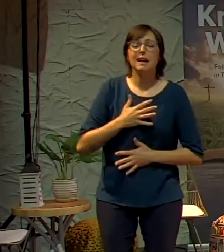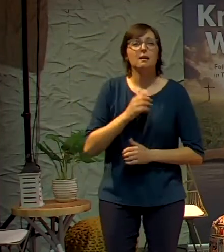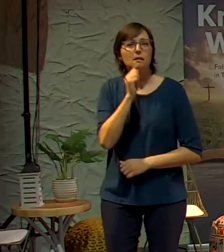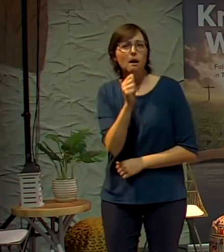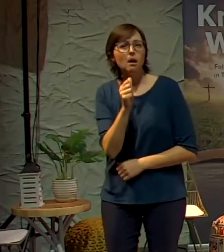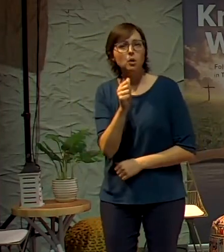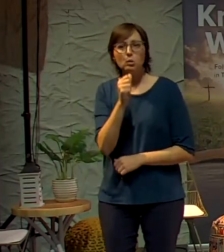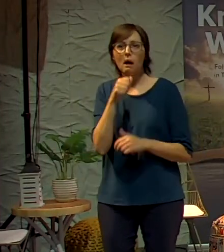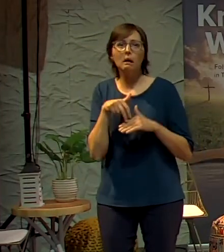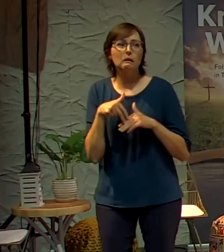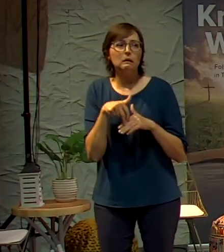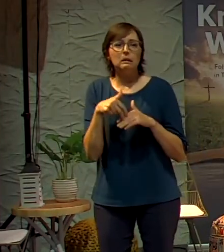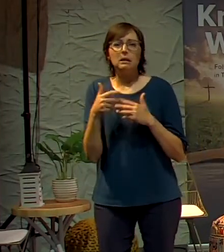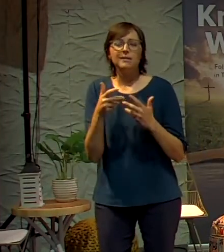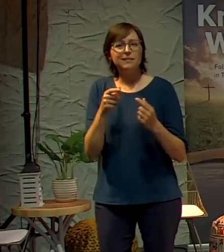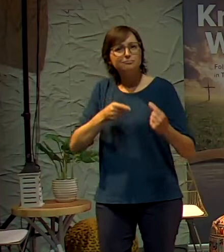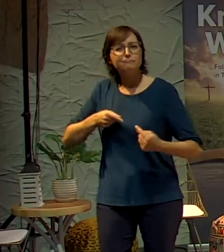not on the edge and you're not doing battle,